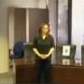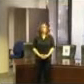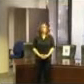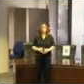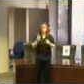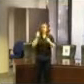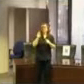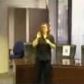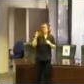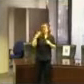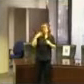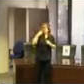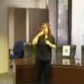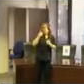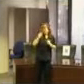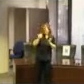Who would try again?